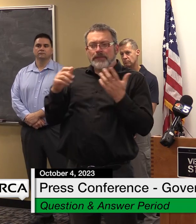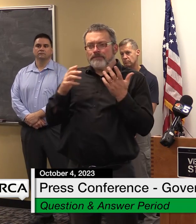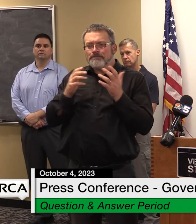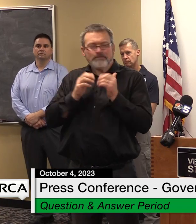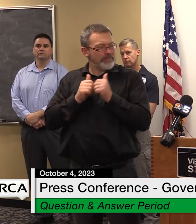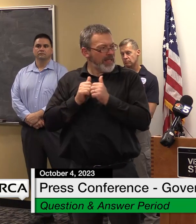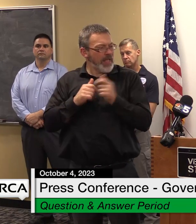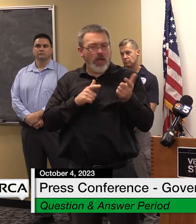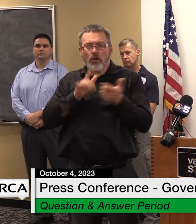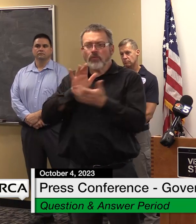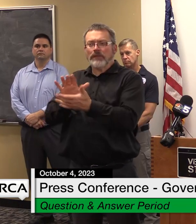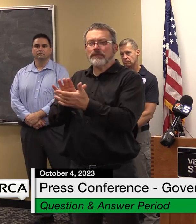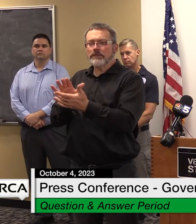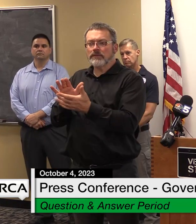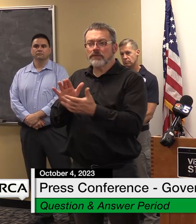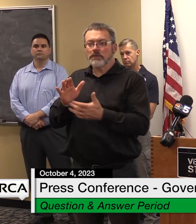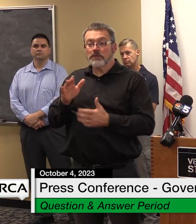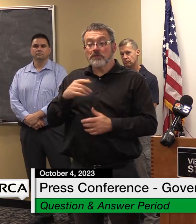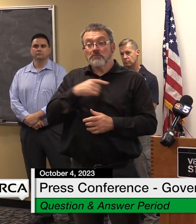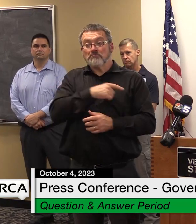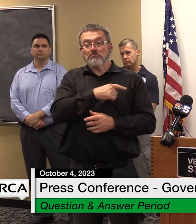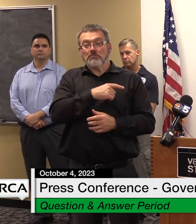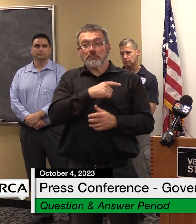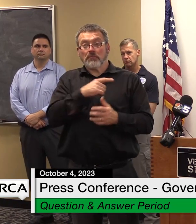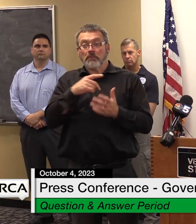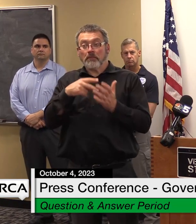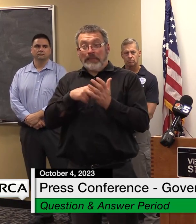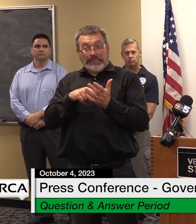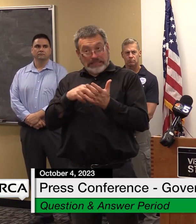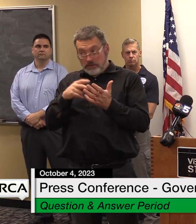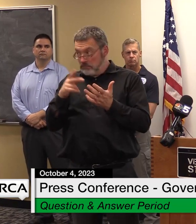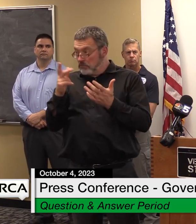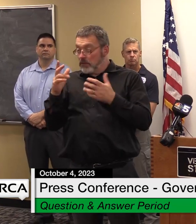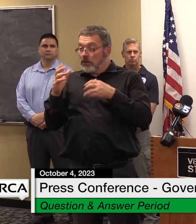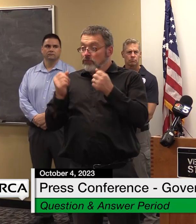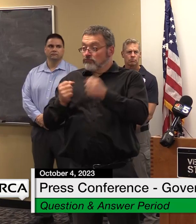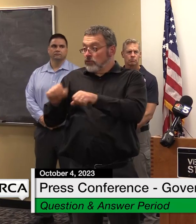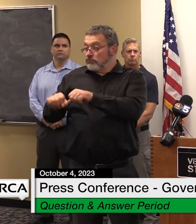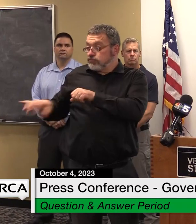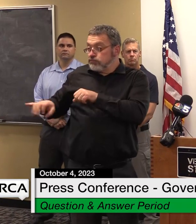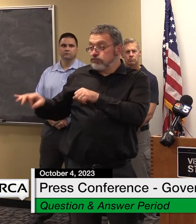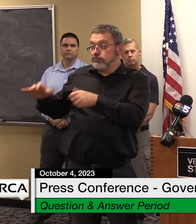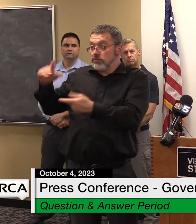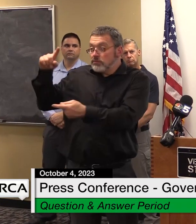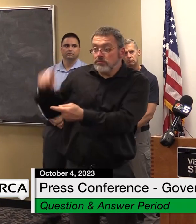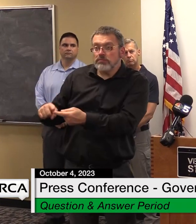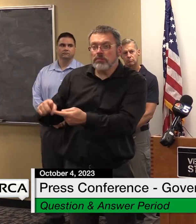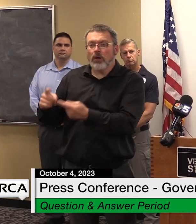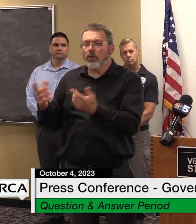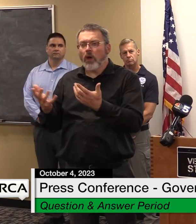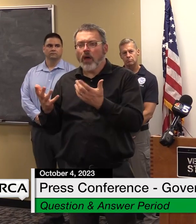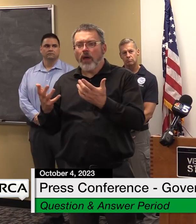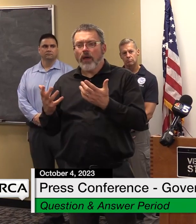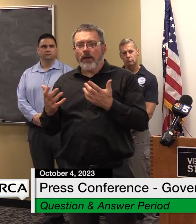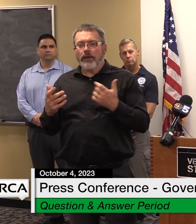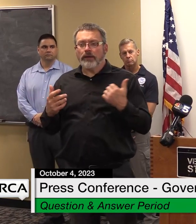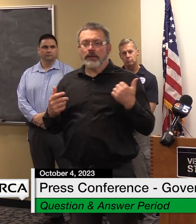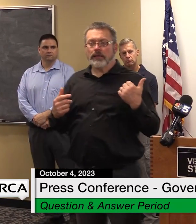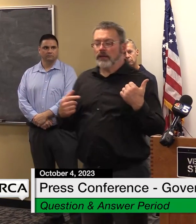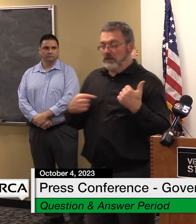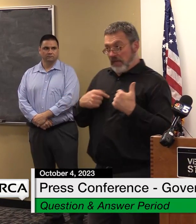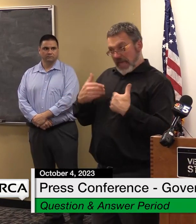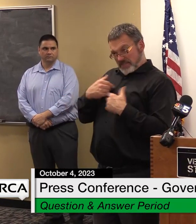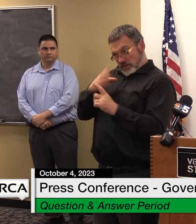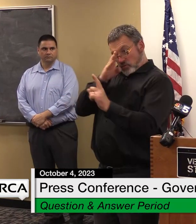force spending less money on emissions reduction? We haven't responded directly. I think that was in, I